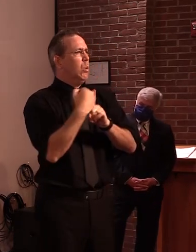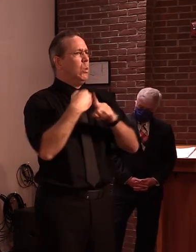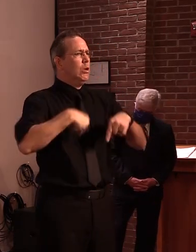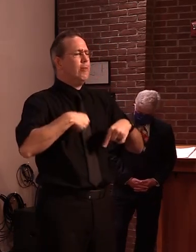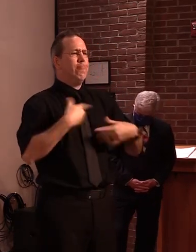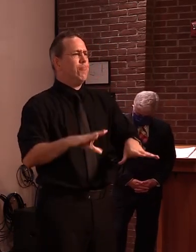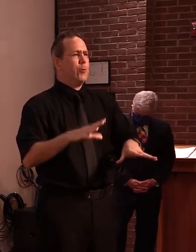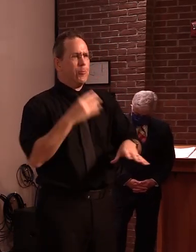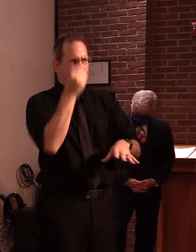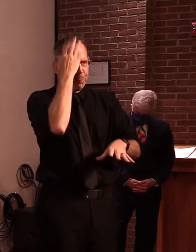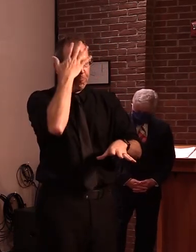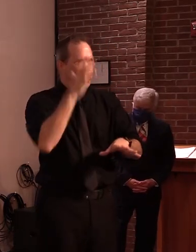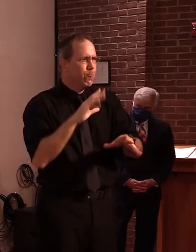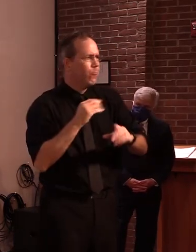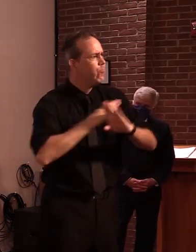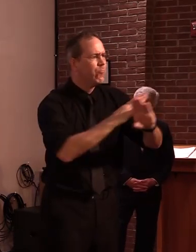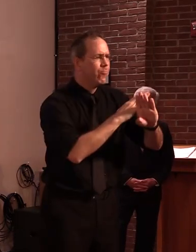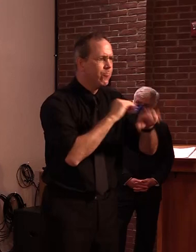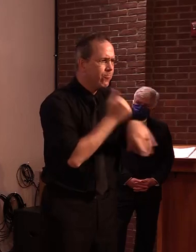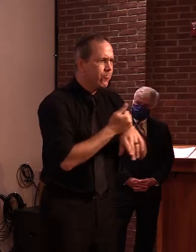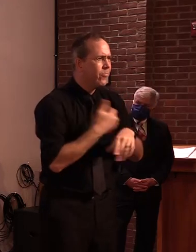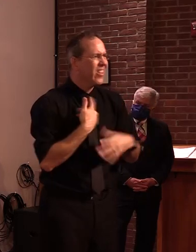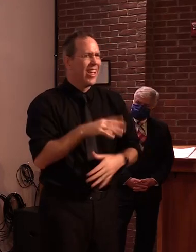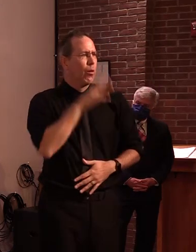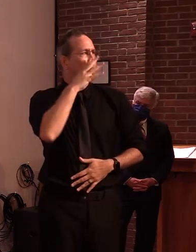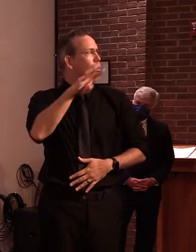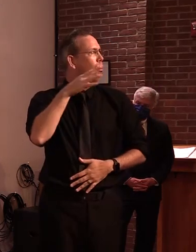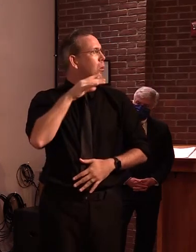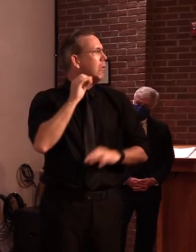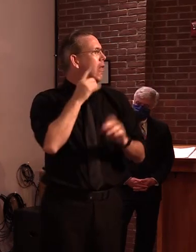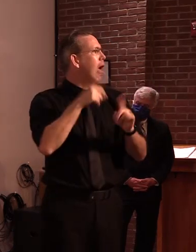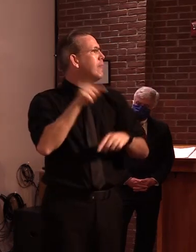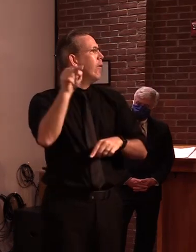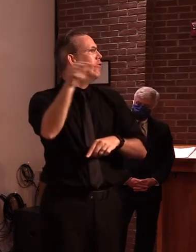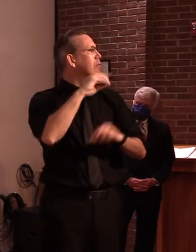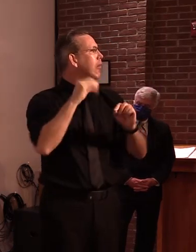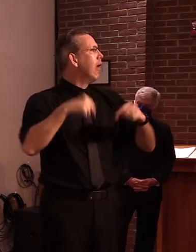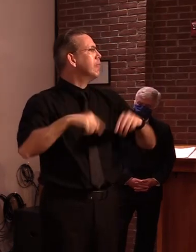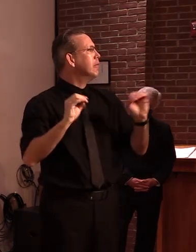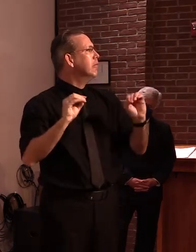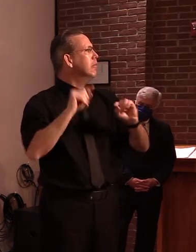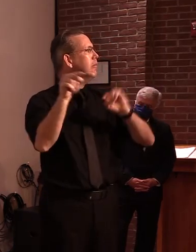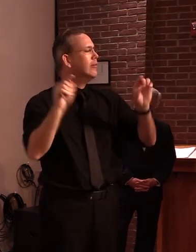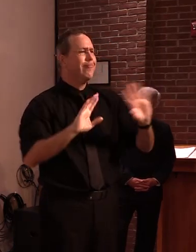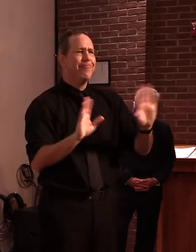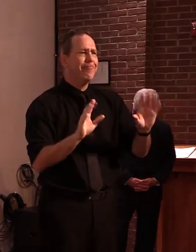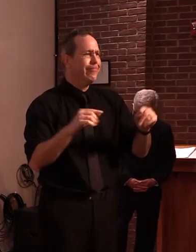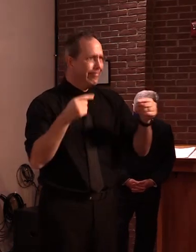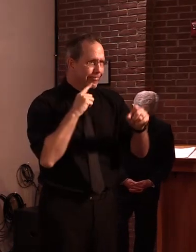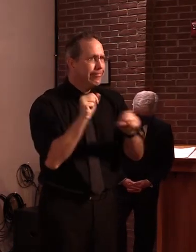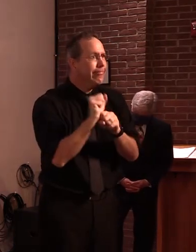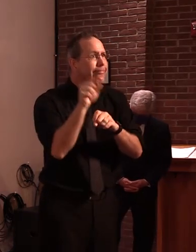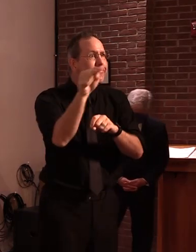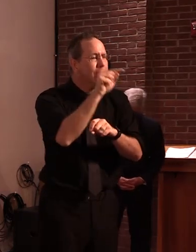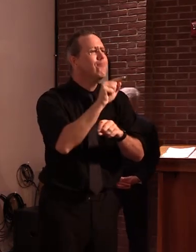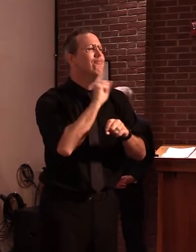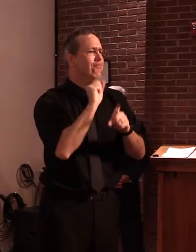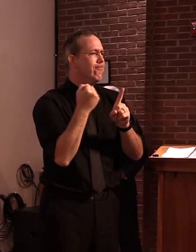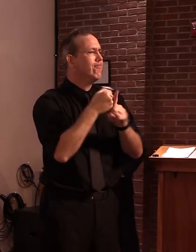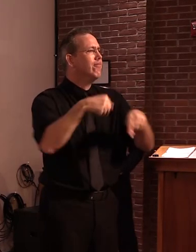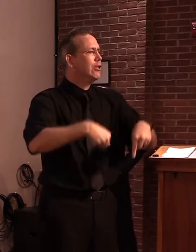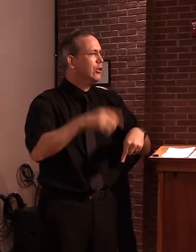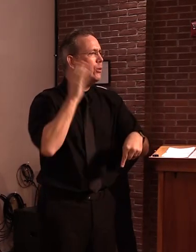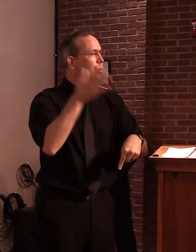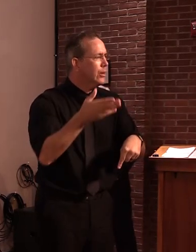be imposing something after the fact. I think, you know, what we've done is tried to be proactive, being one step